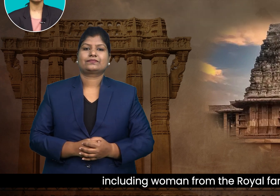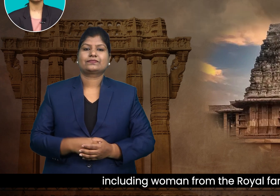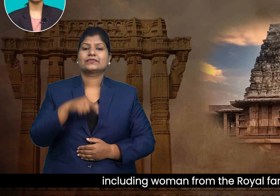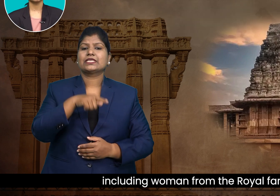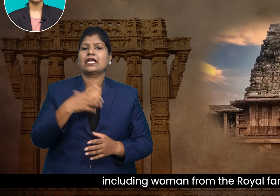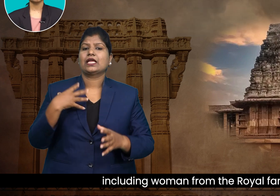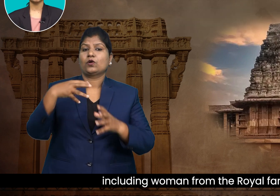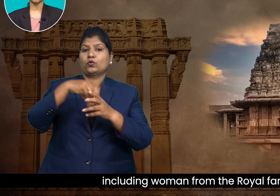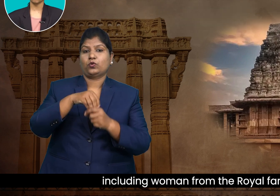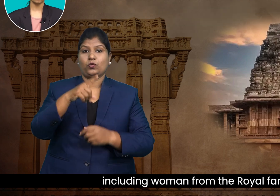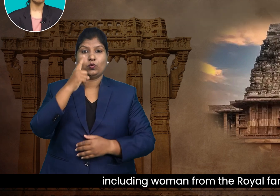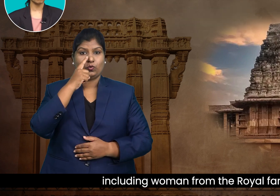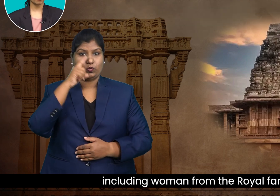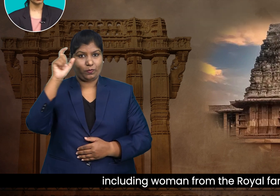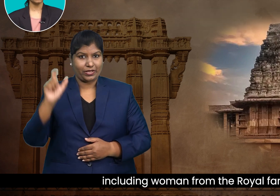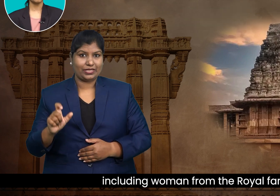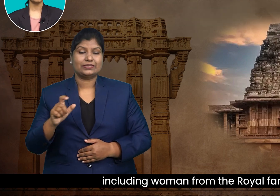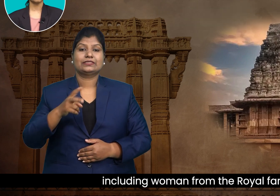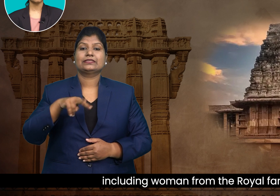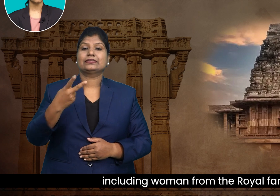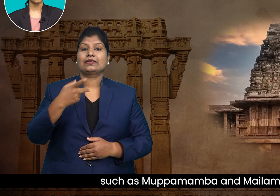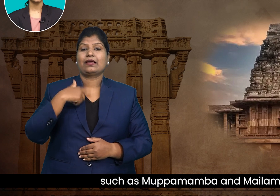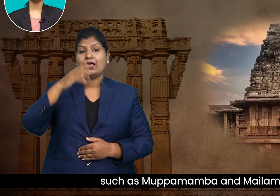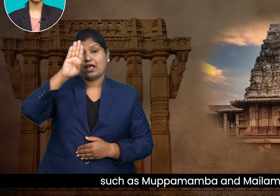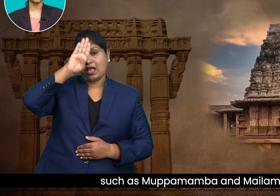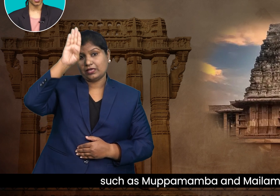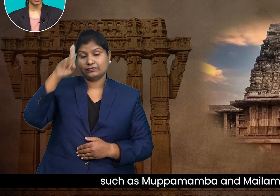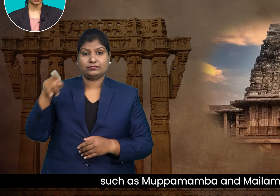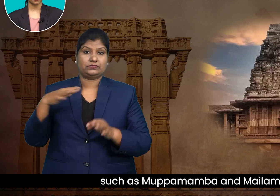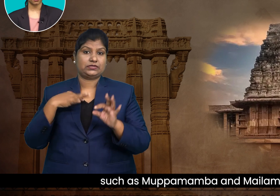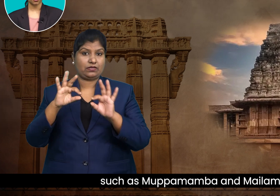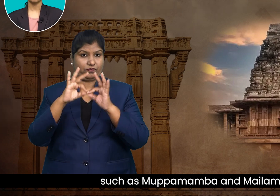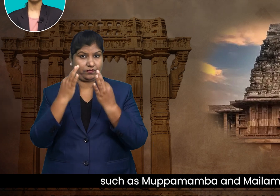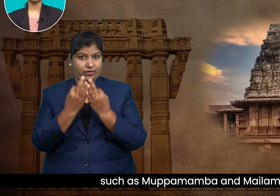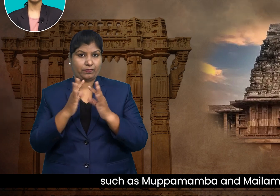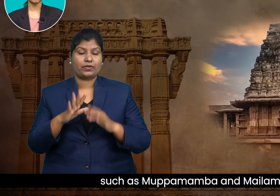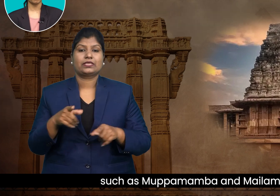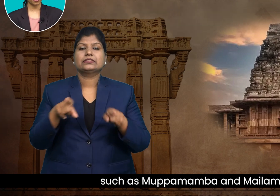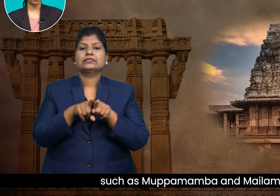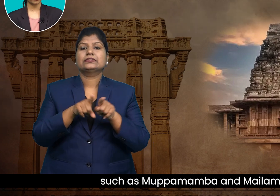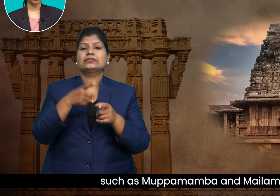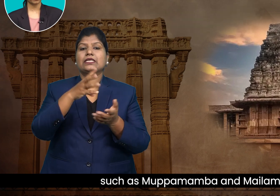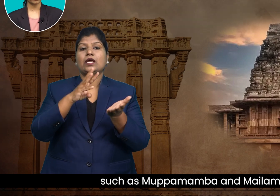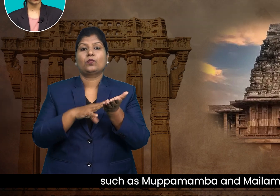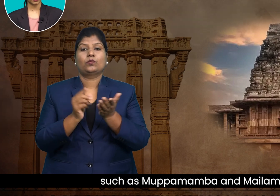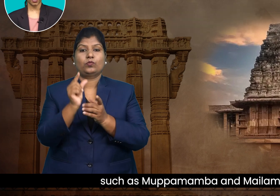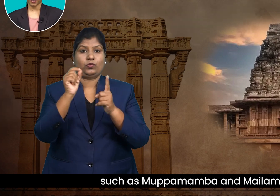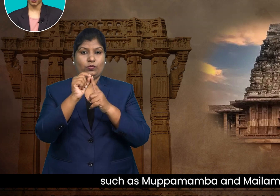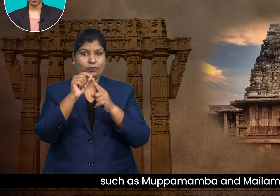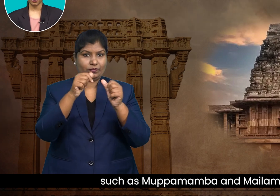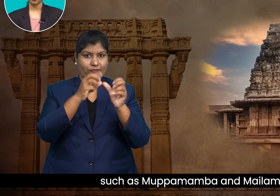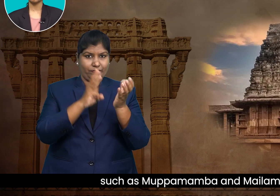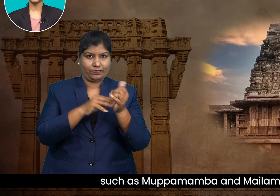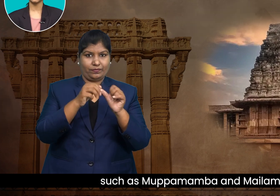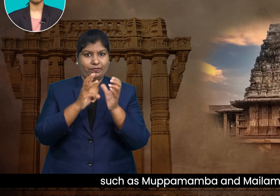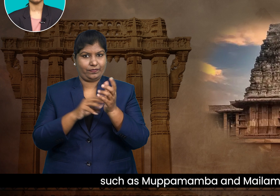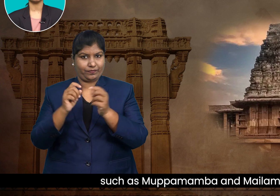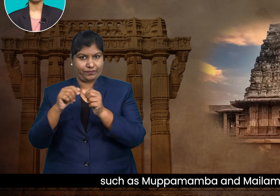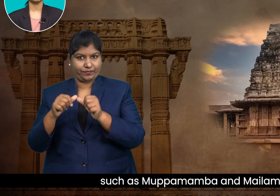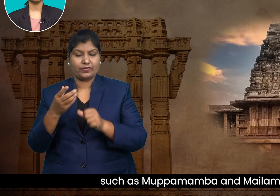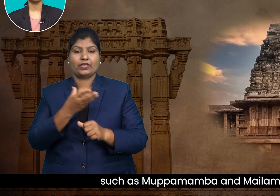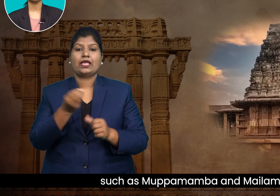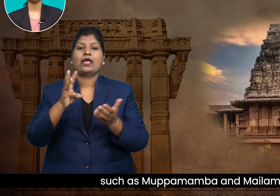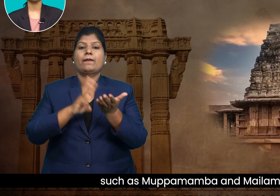including women from the royal family such as Muppamamba and